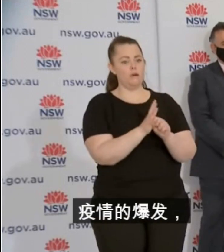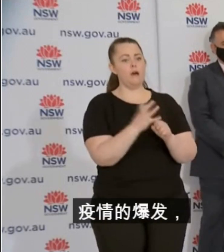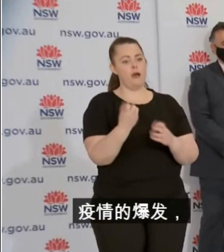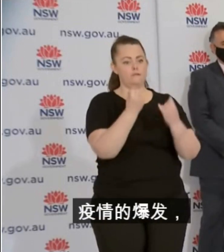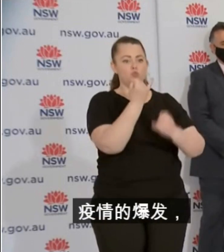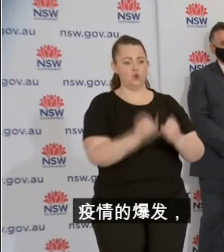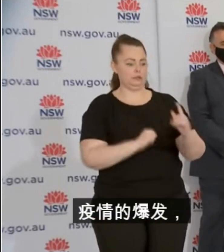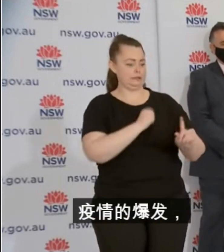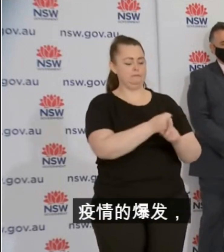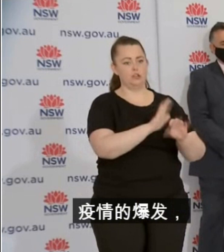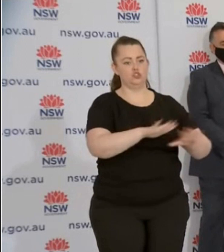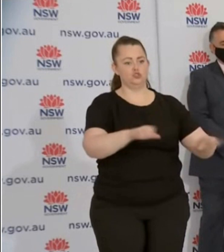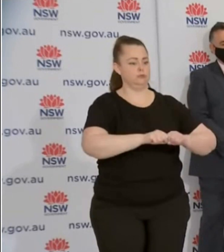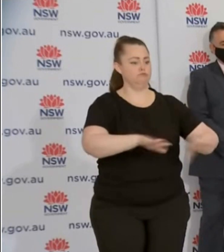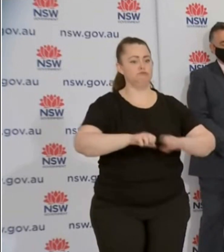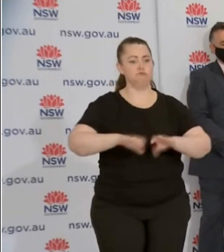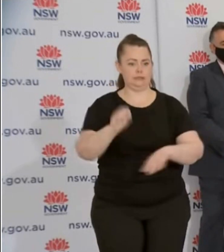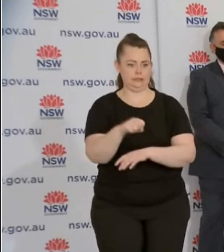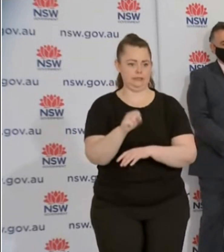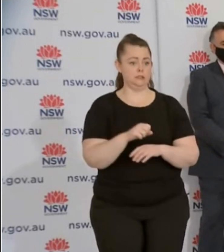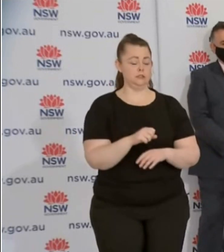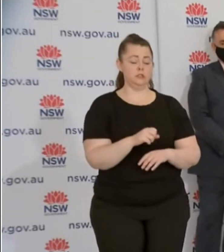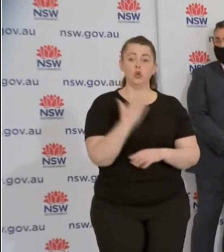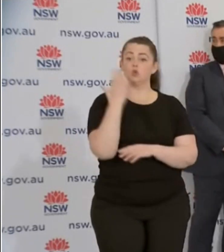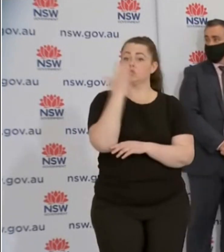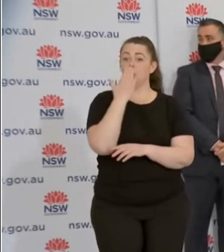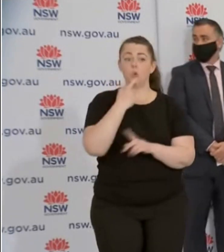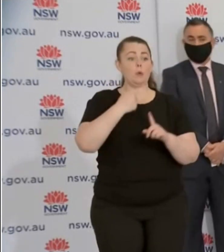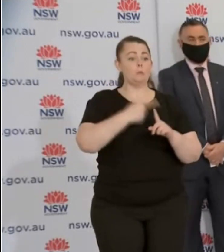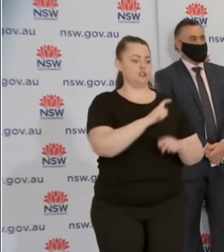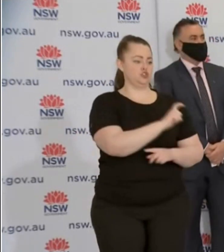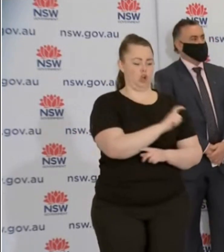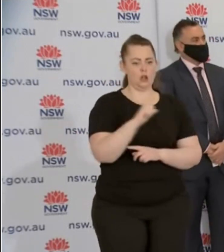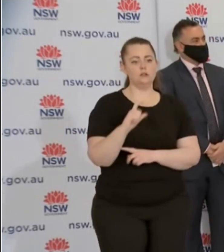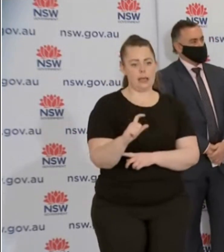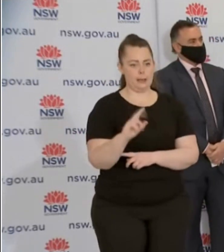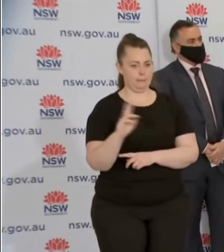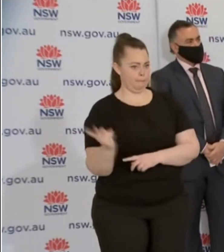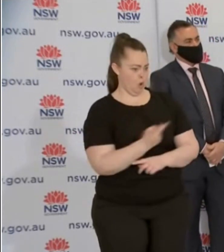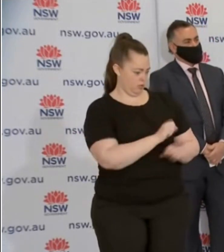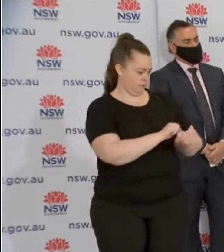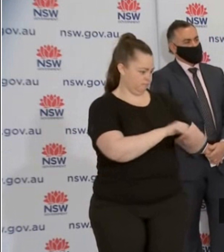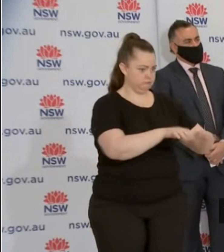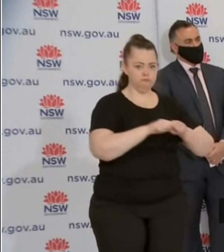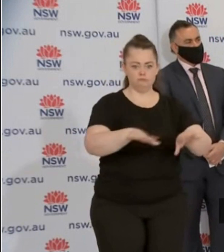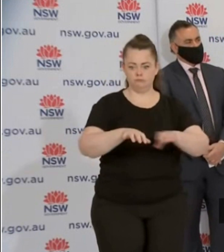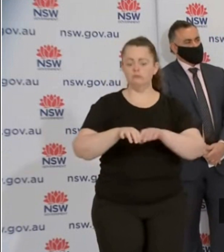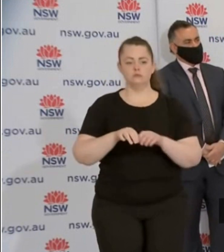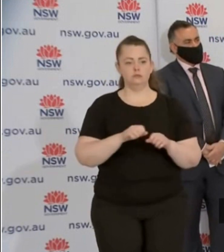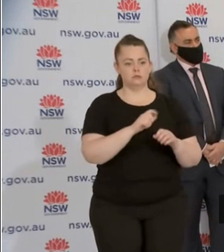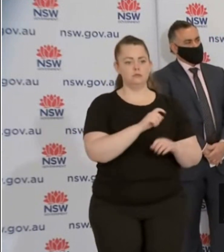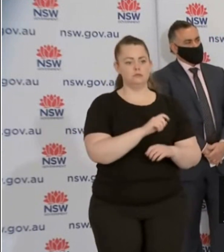small number of people there, as well as in early childhood settings. And what we're seeing